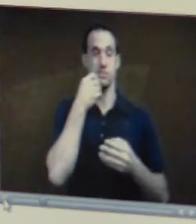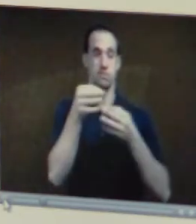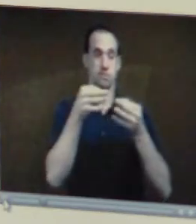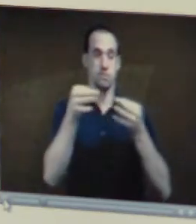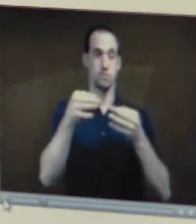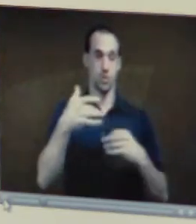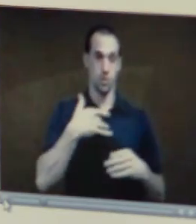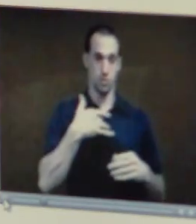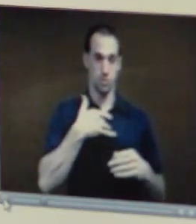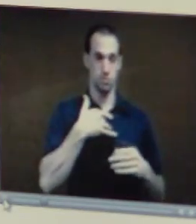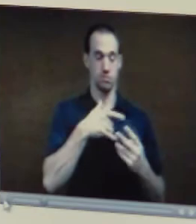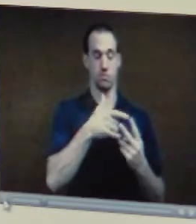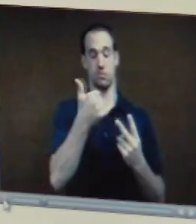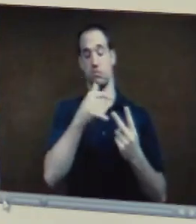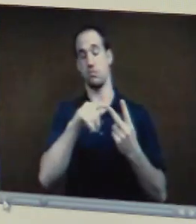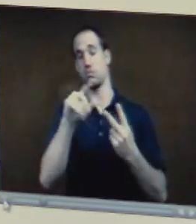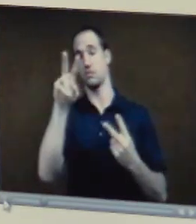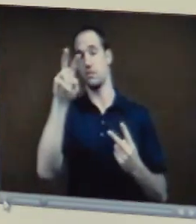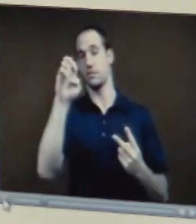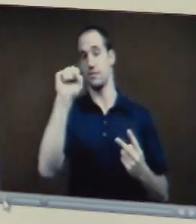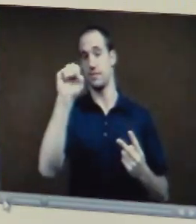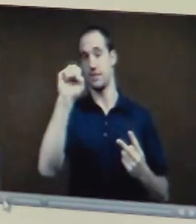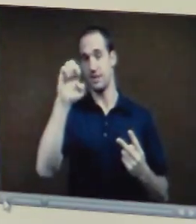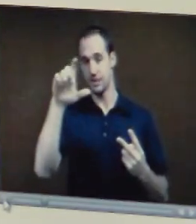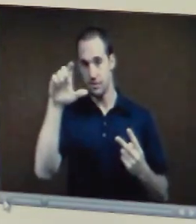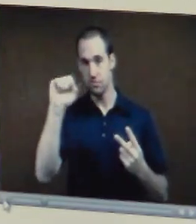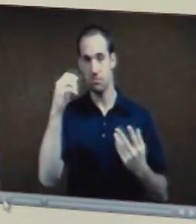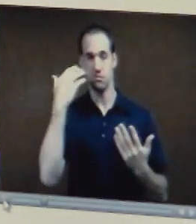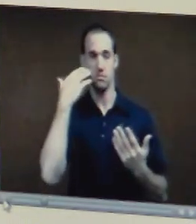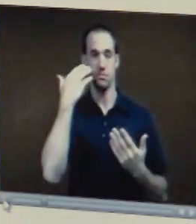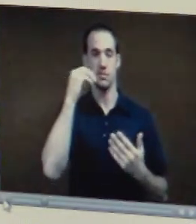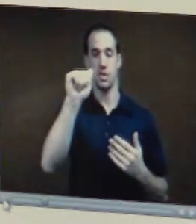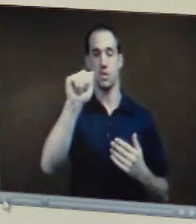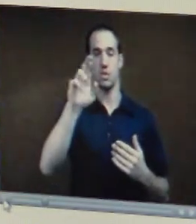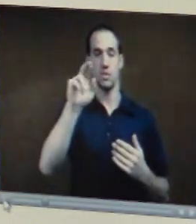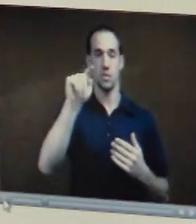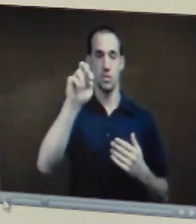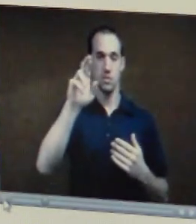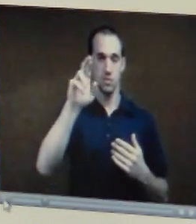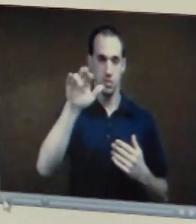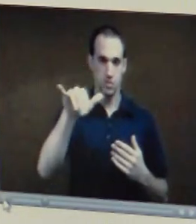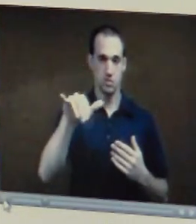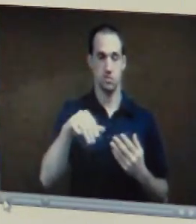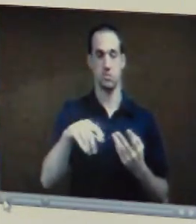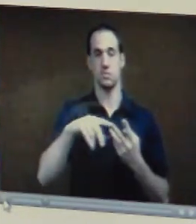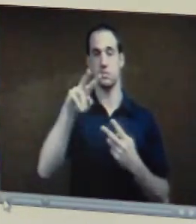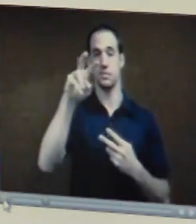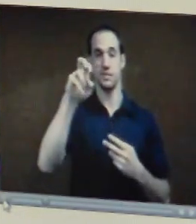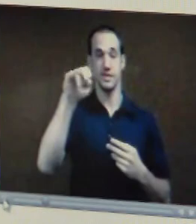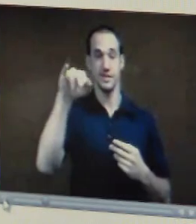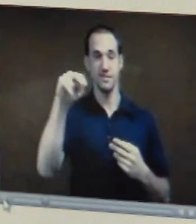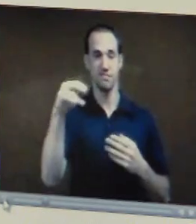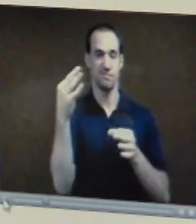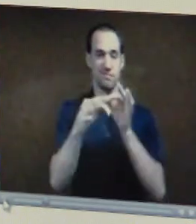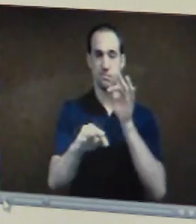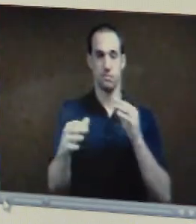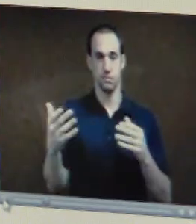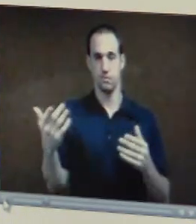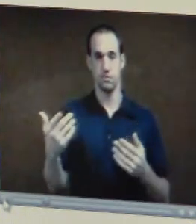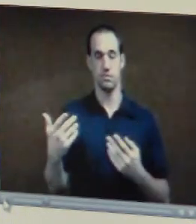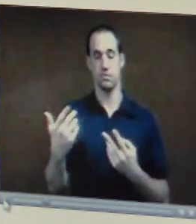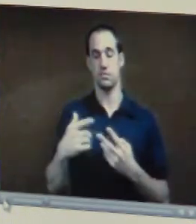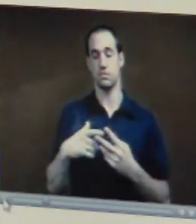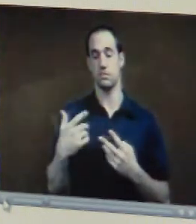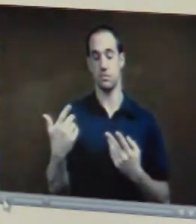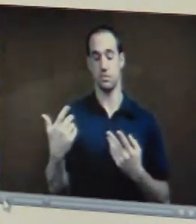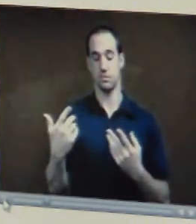So I'm going to talk about 2 of the basic functions of the heart, and then I'm going to talk about the blood vessels, the arteries